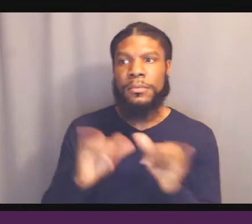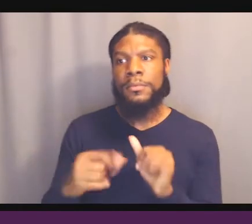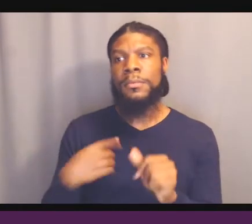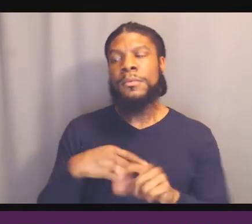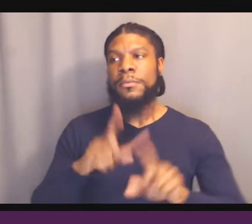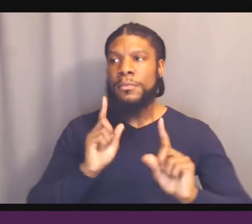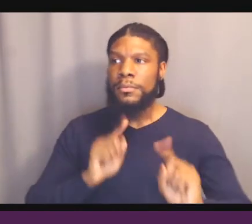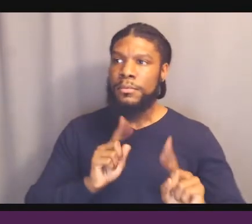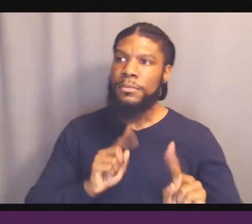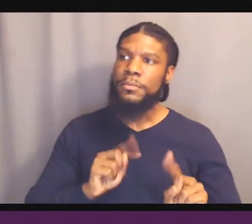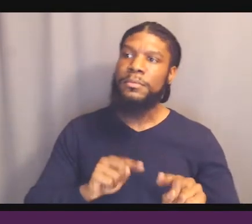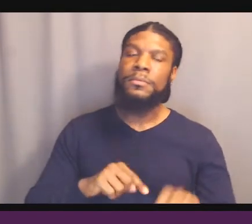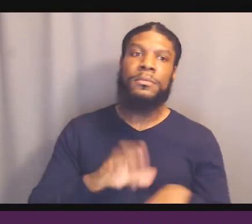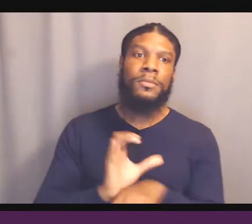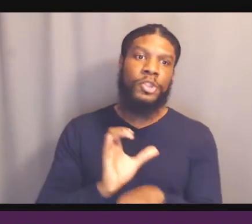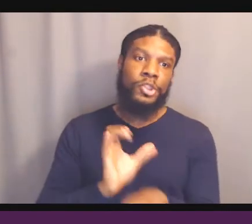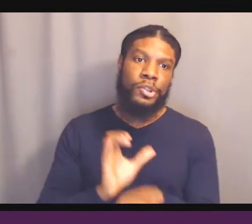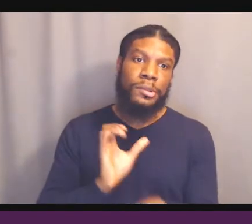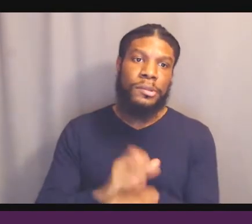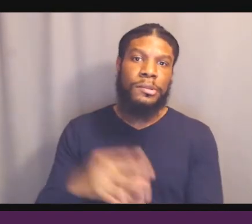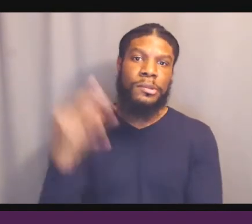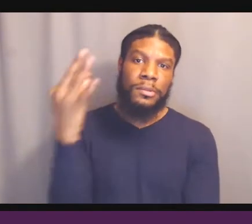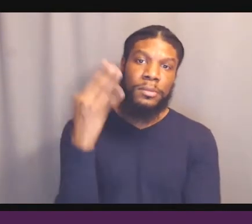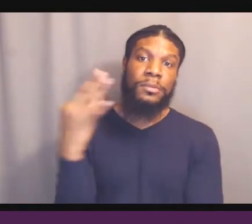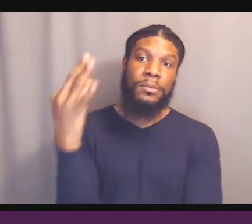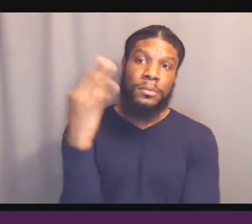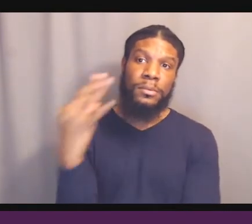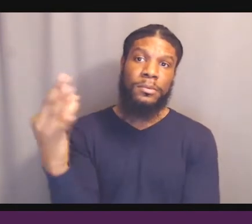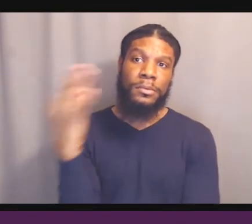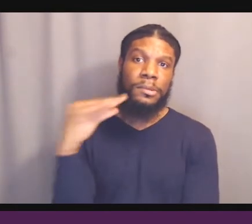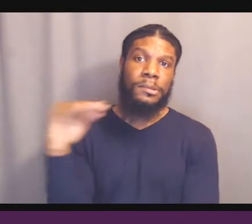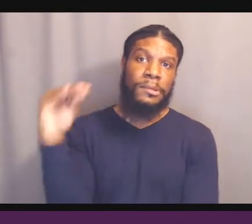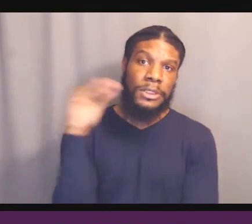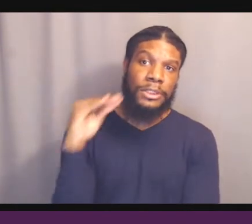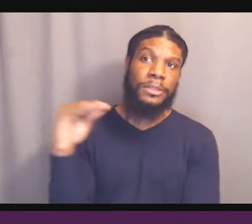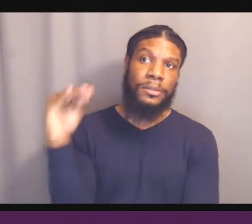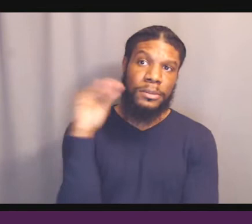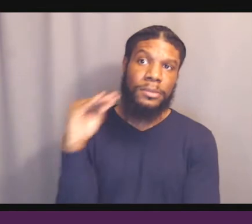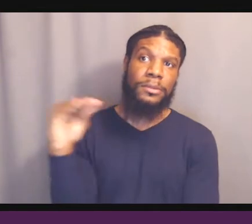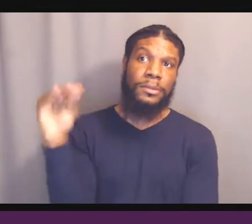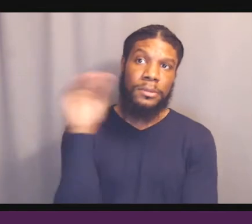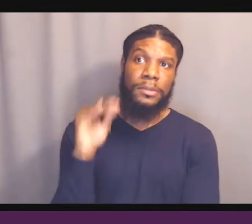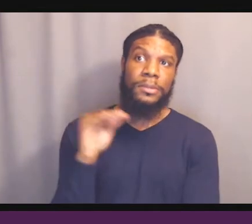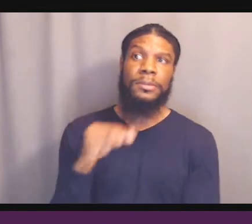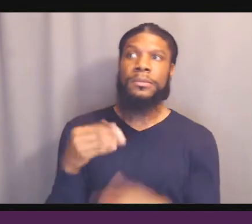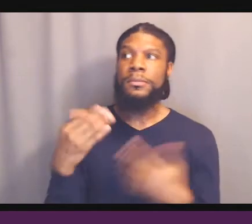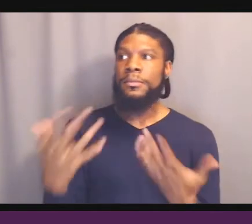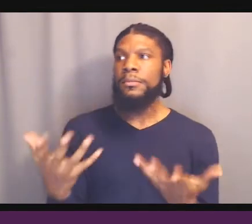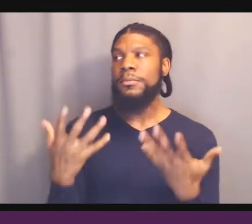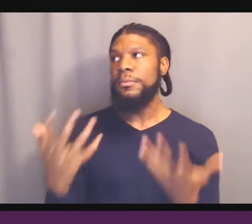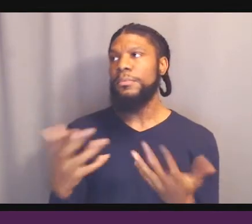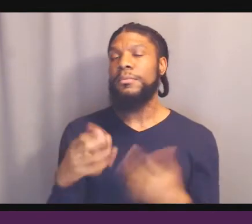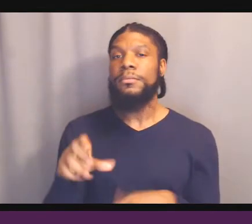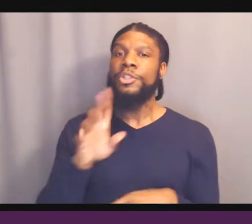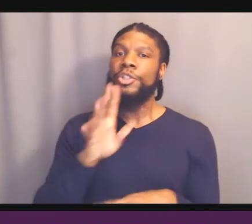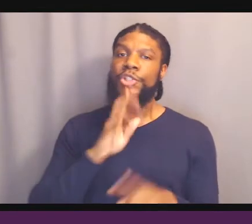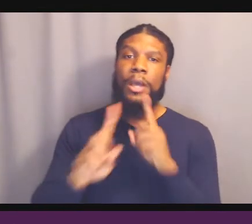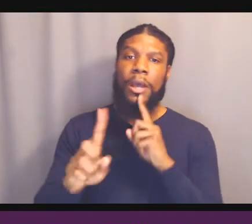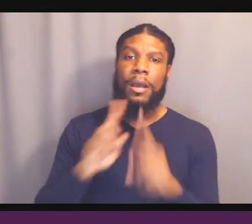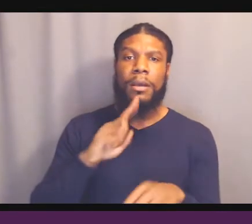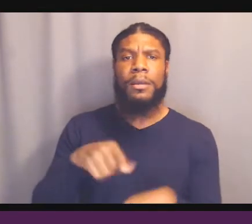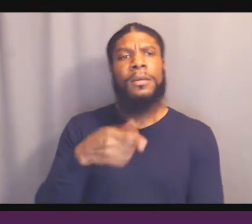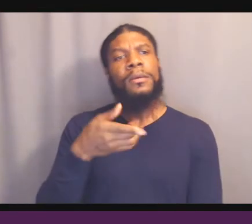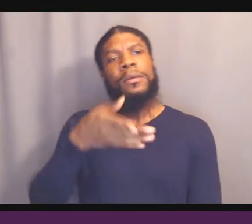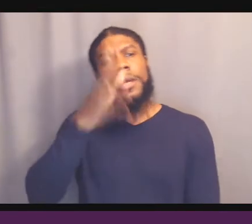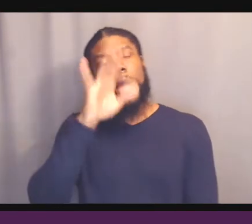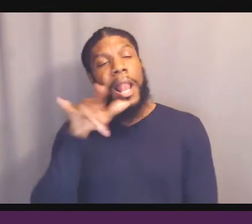Pharisee after scribe after teacher talk to me, tell me about how much God loves me, tell me about